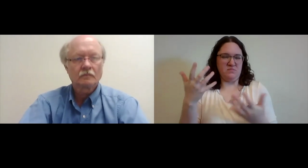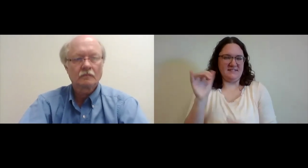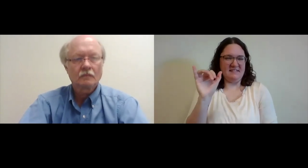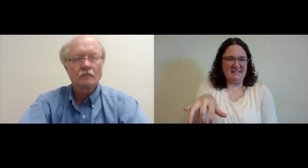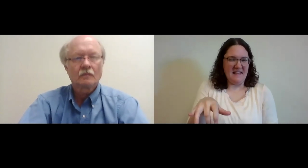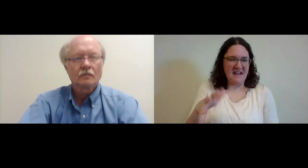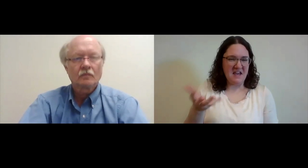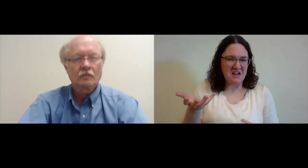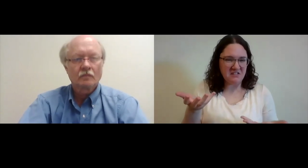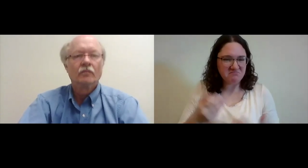Okay,